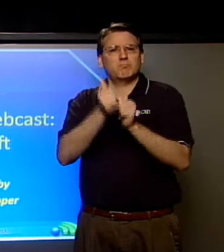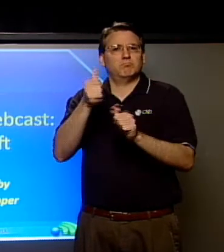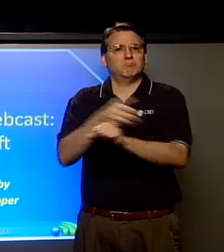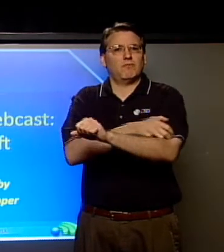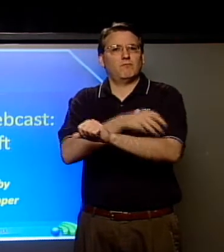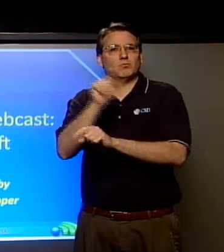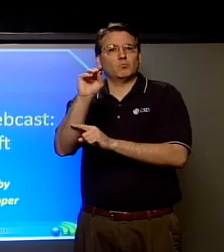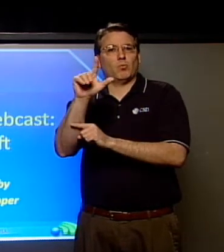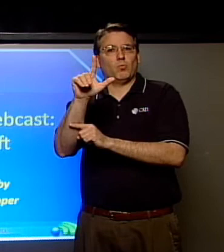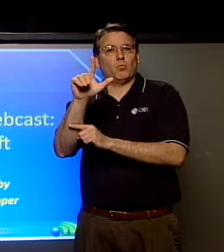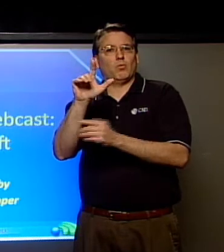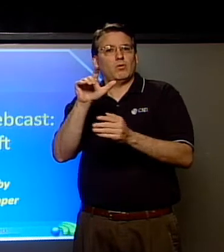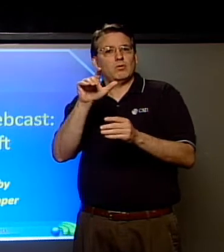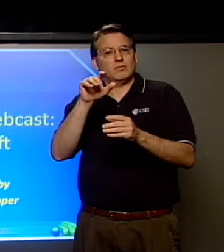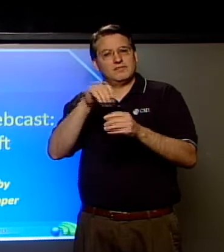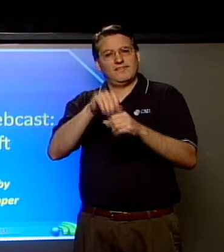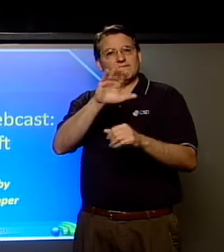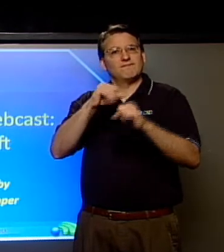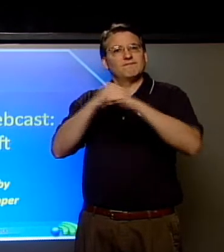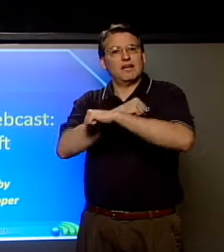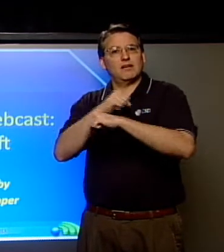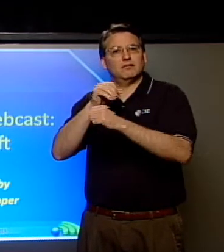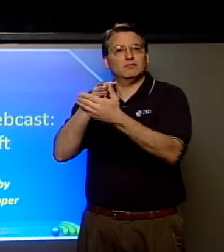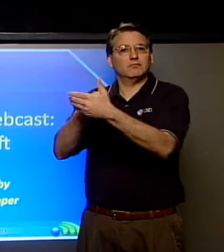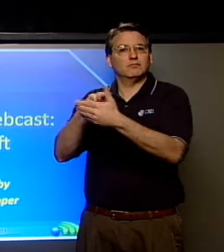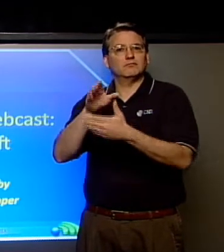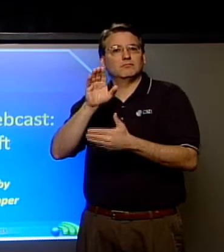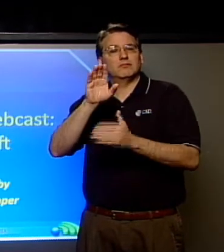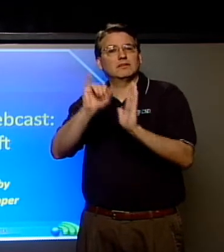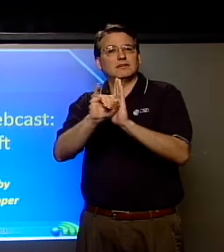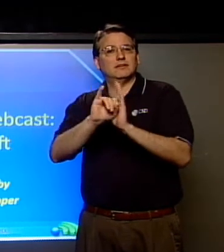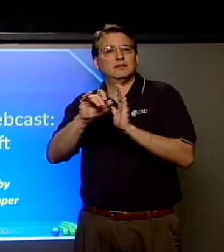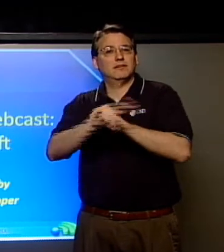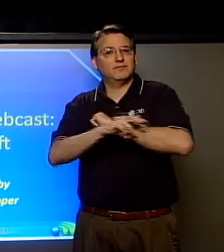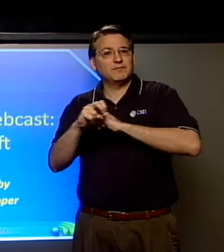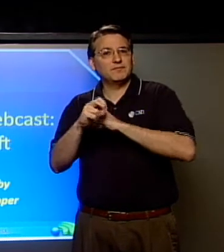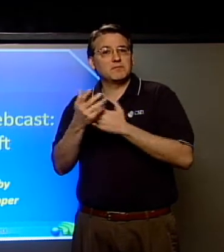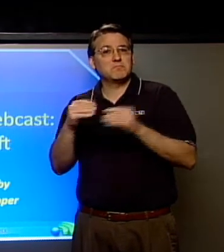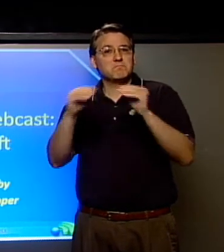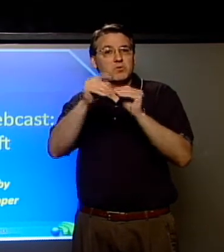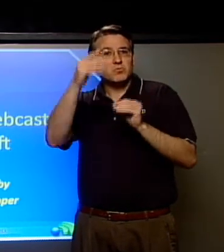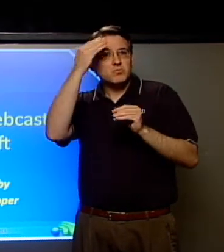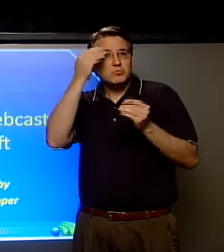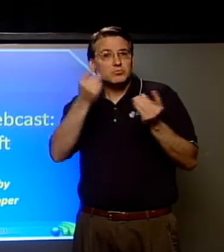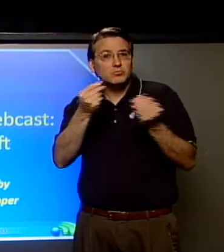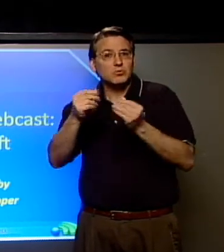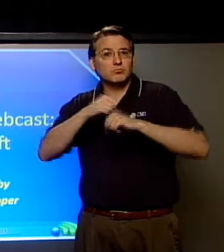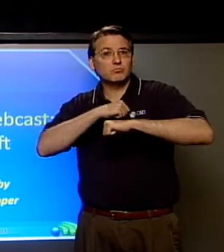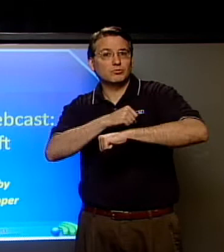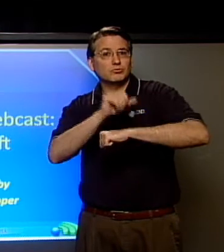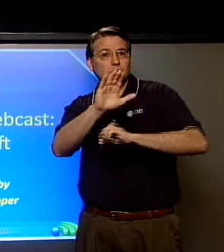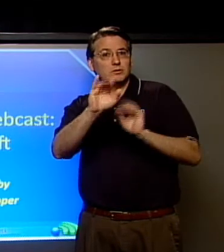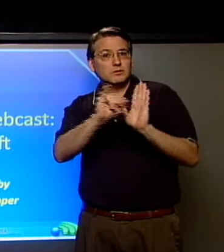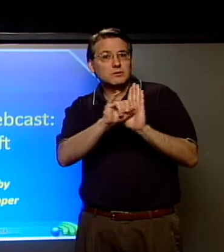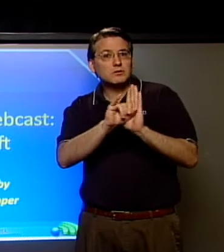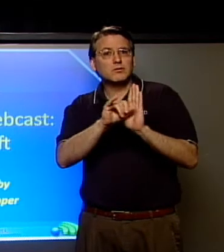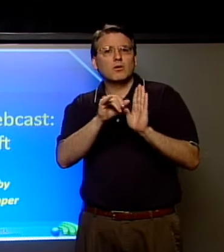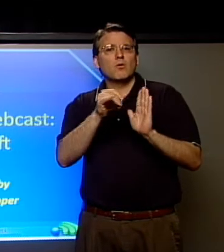Ideally, you want to avoid it at all costs, but the first step in doing that is to know what it is that you're avoiding and knowing about what you can